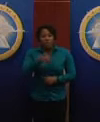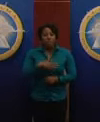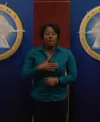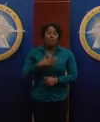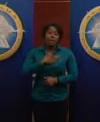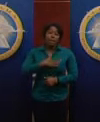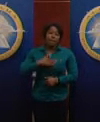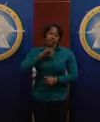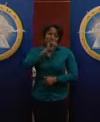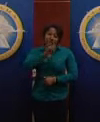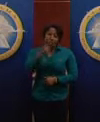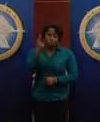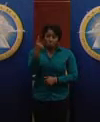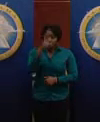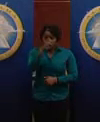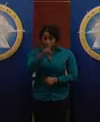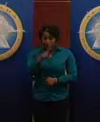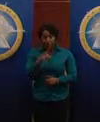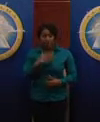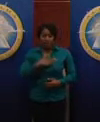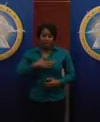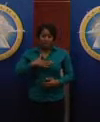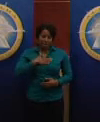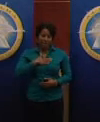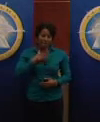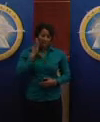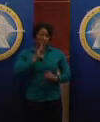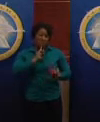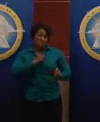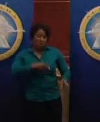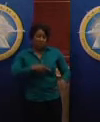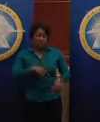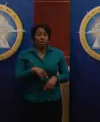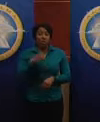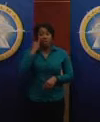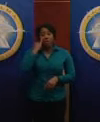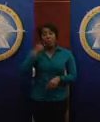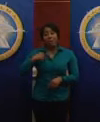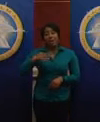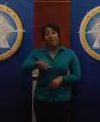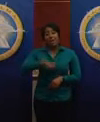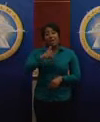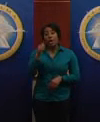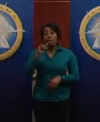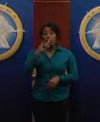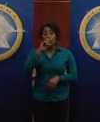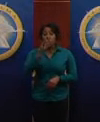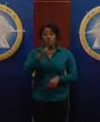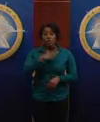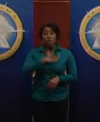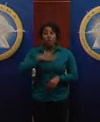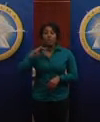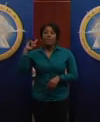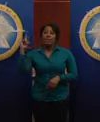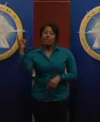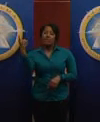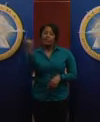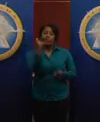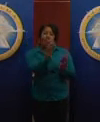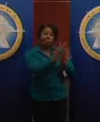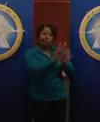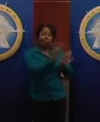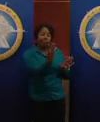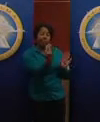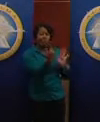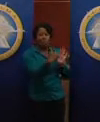initial question, you'll receive an answer to that question. And if you have follow-up feedback, please circle back around to make sure that the people behind